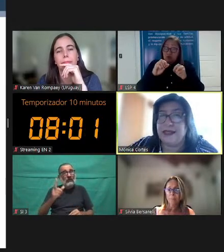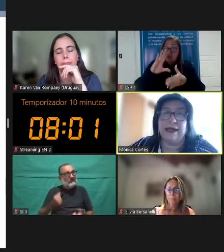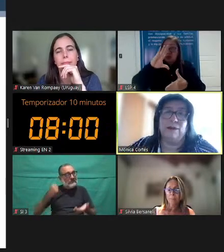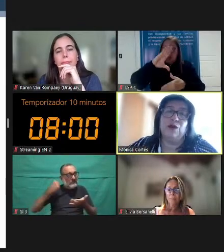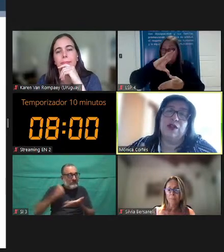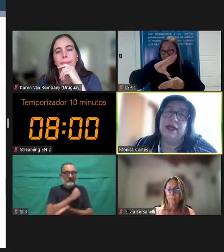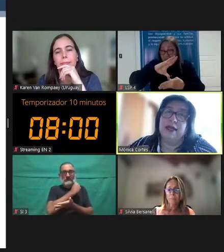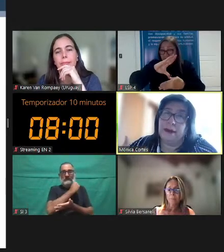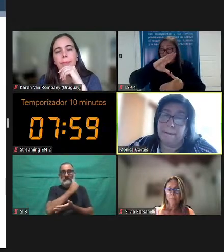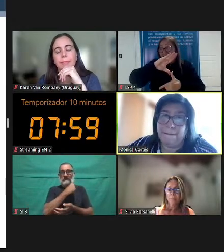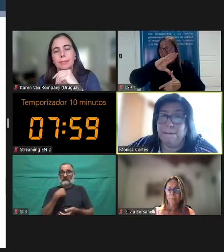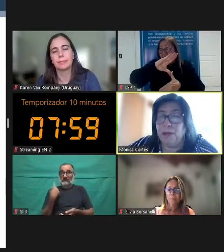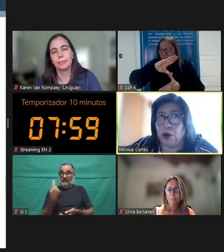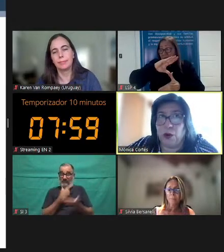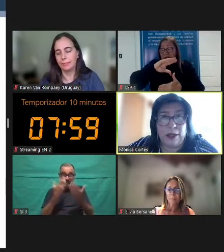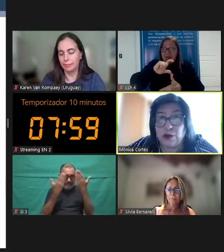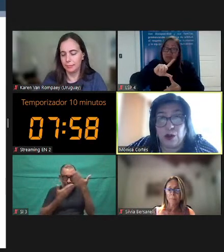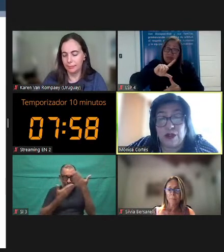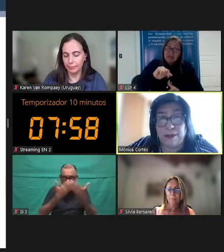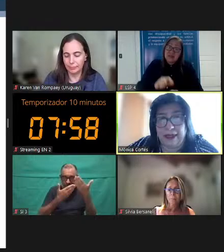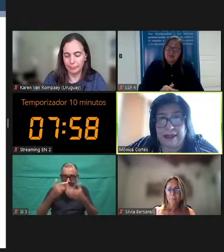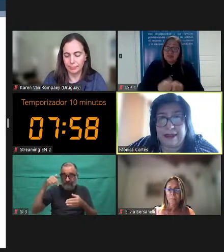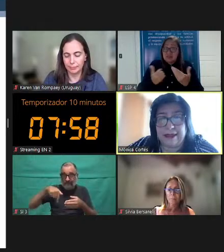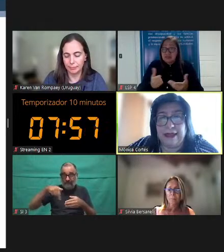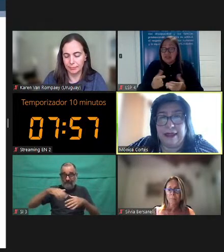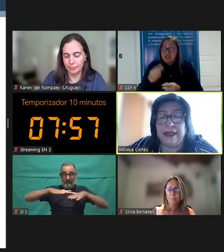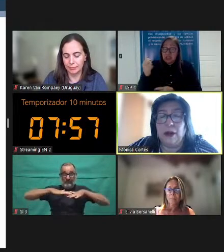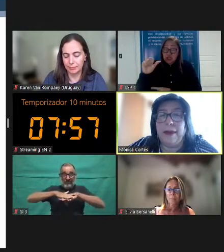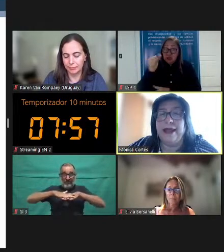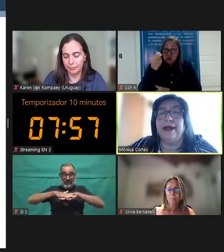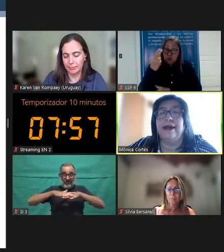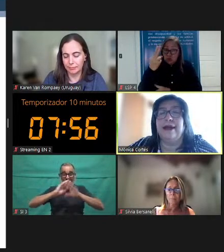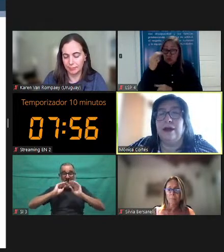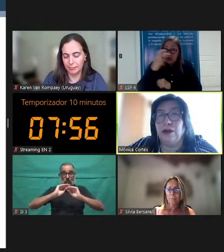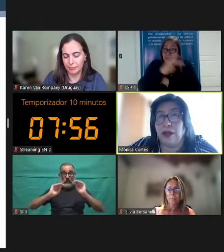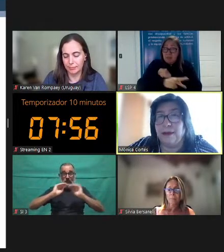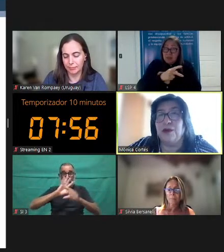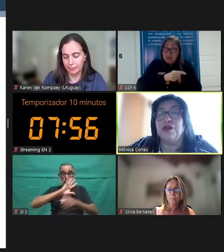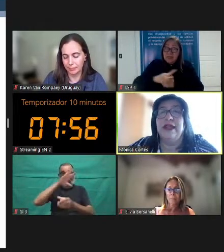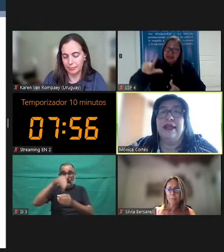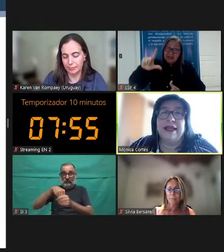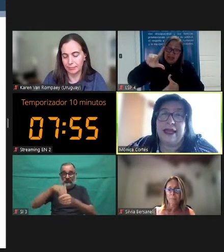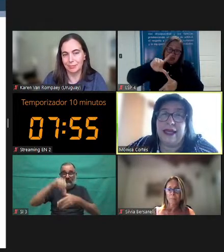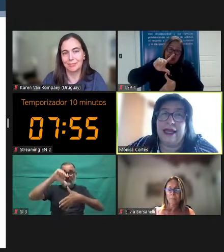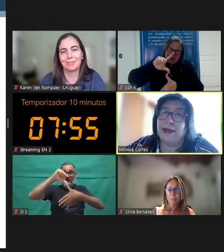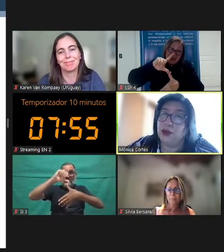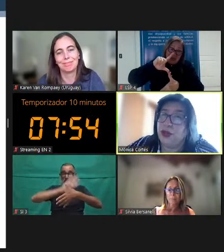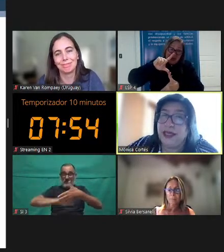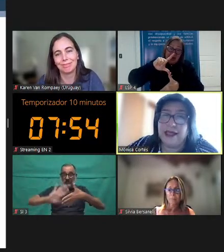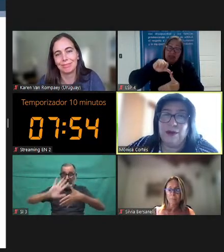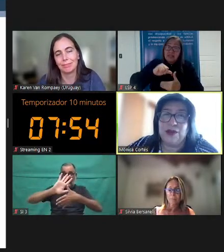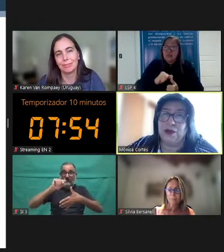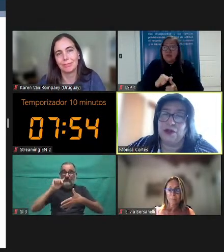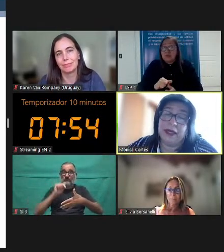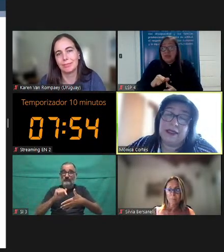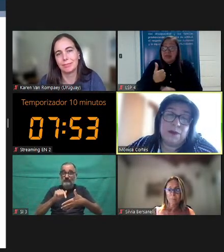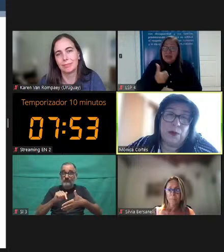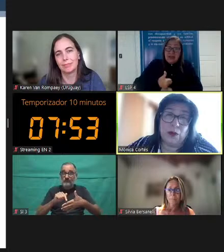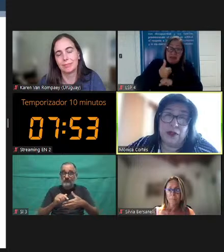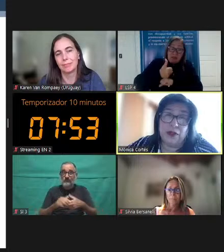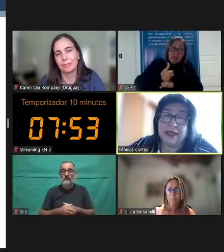education we reviewed at least 12 countries in latin america and we found